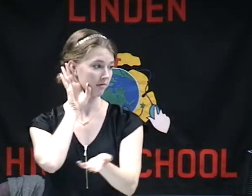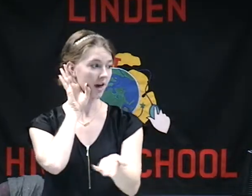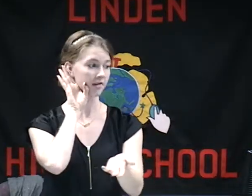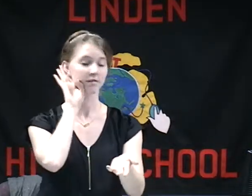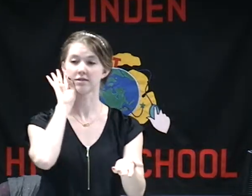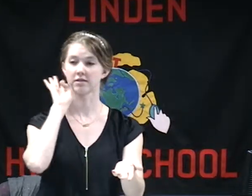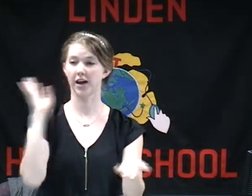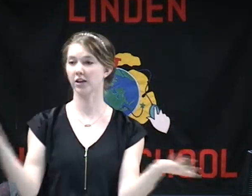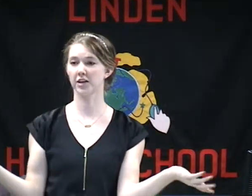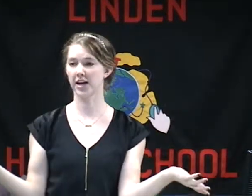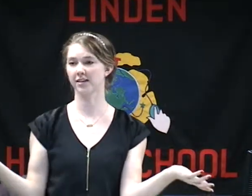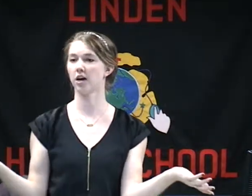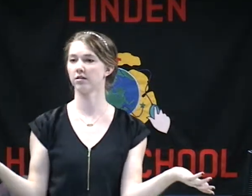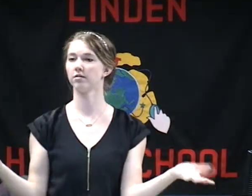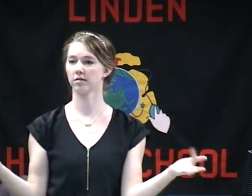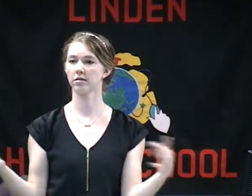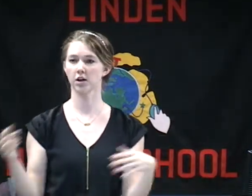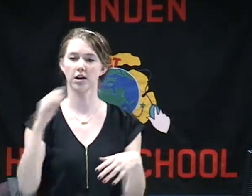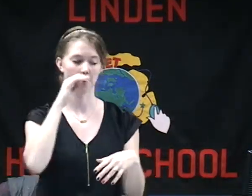Yeah, I learned ASL. Good.